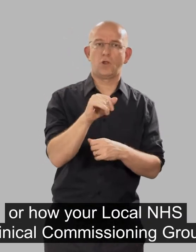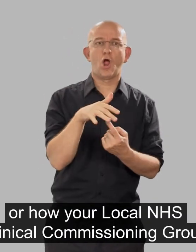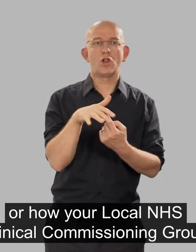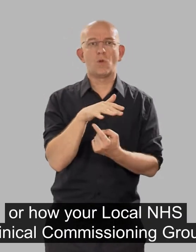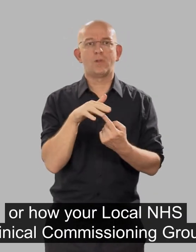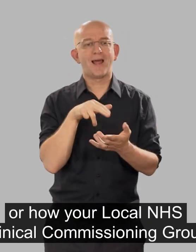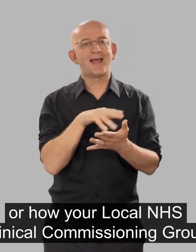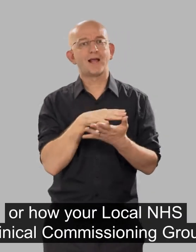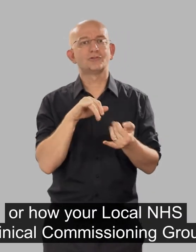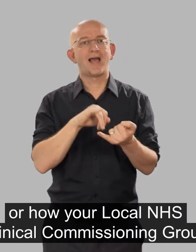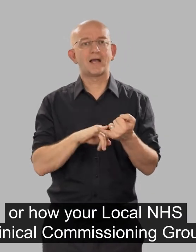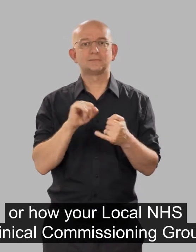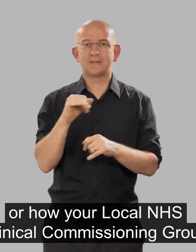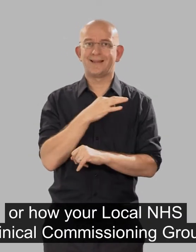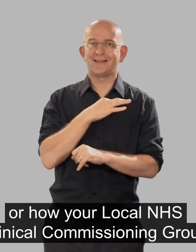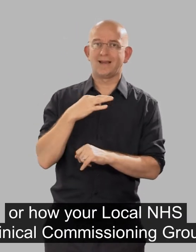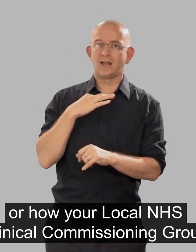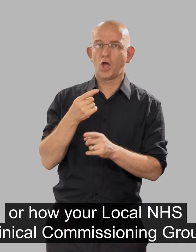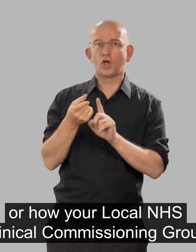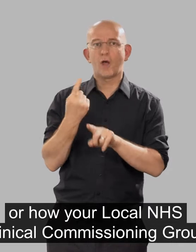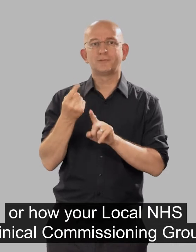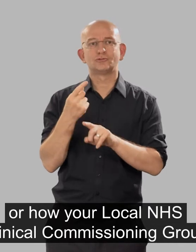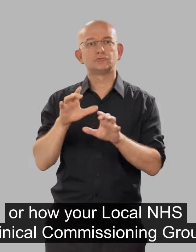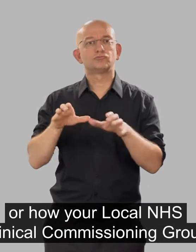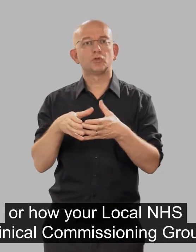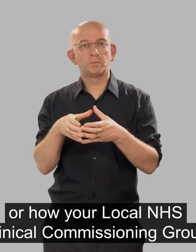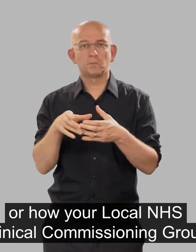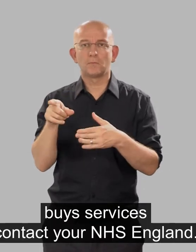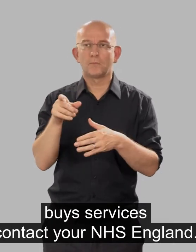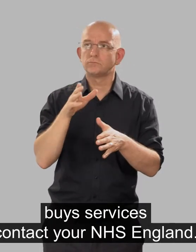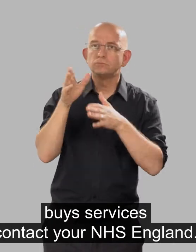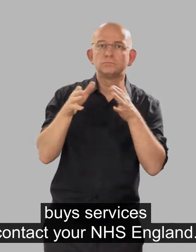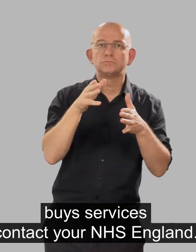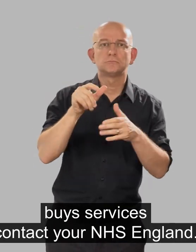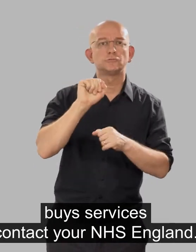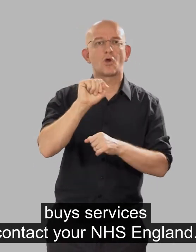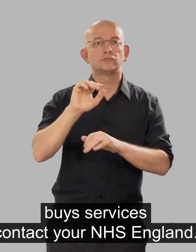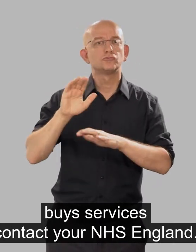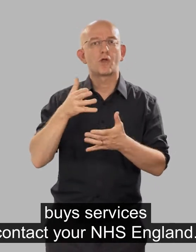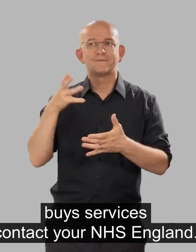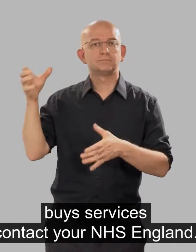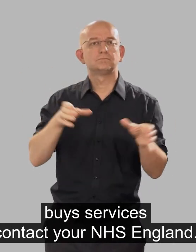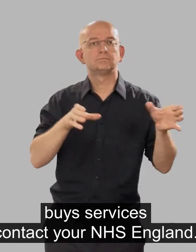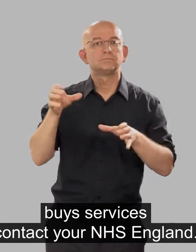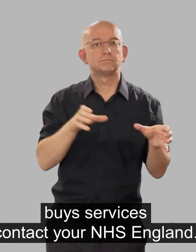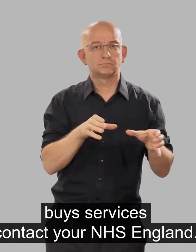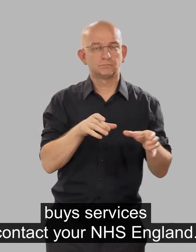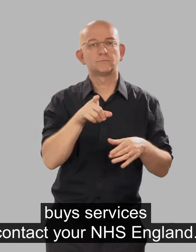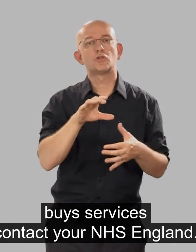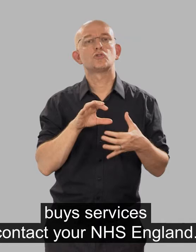your local NHS Clinical Commissioning Group buys services, contact your